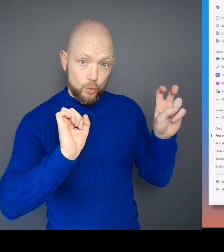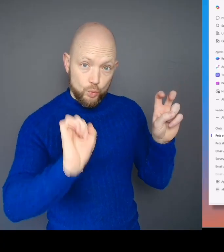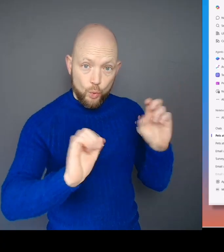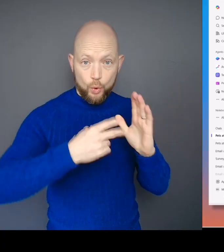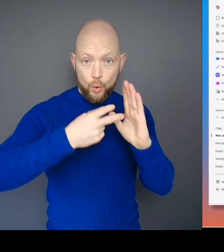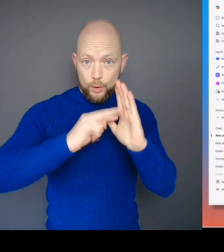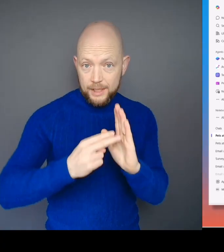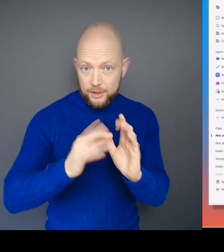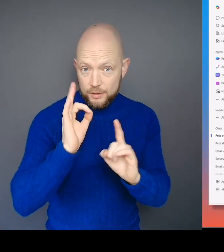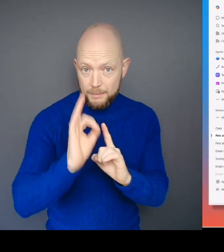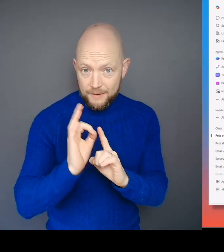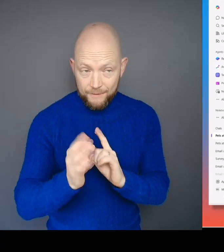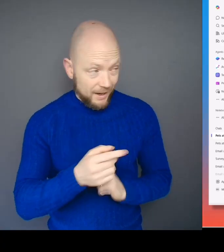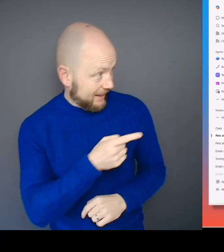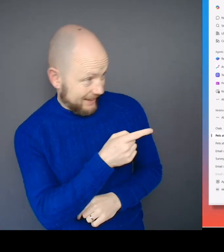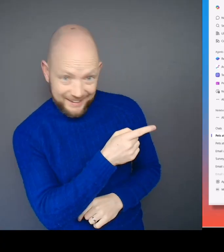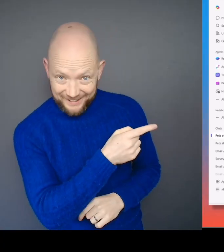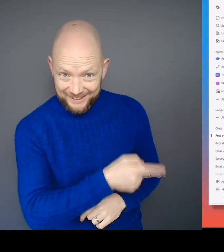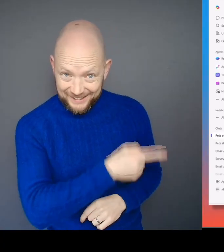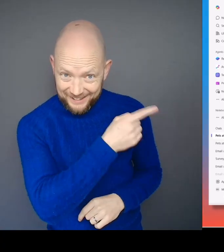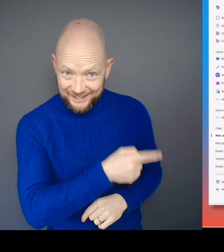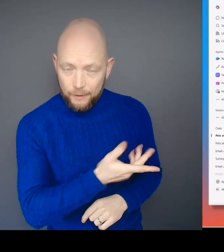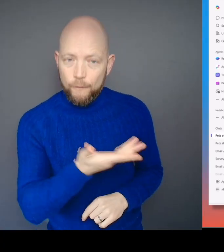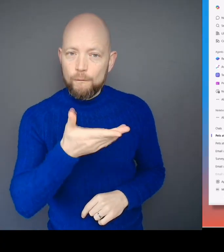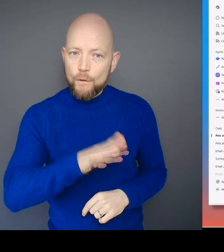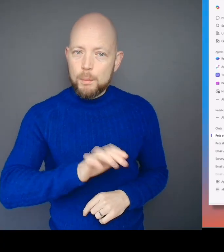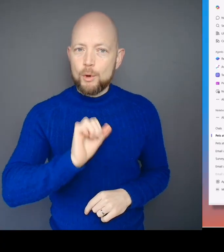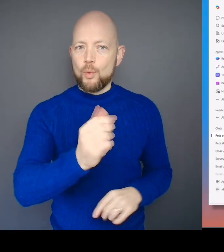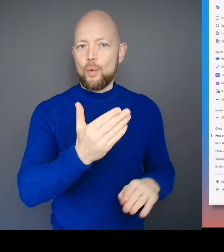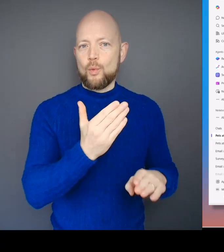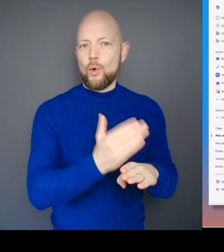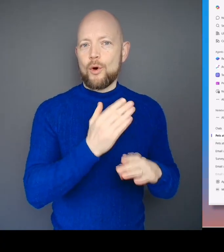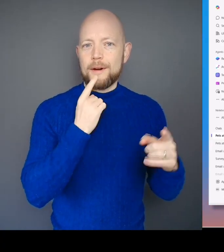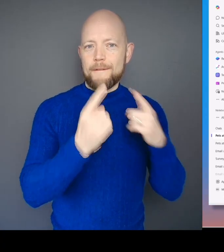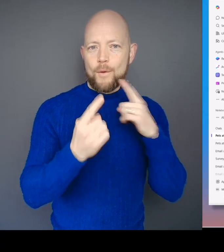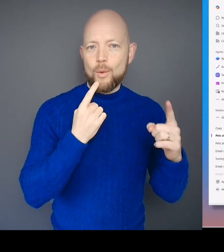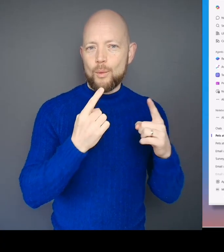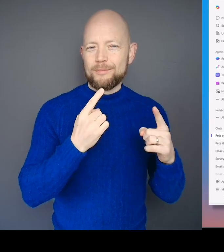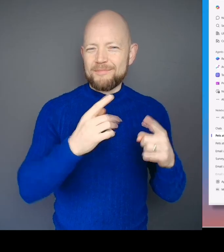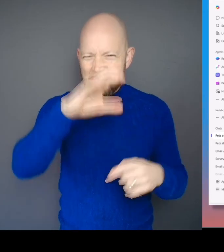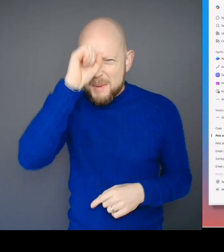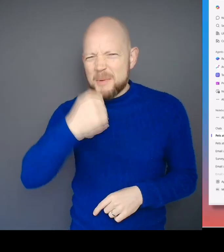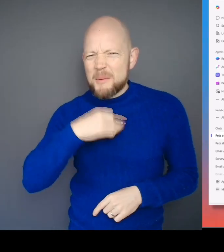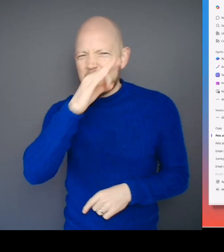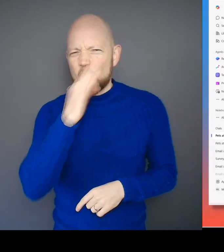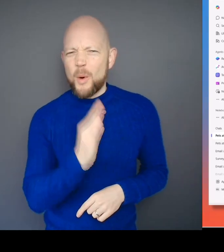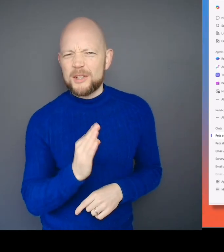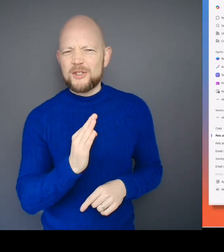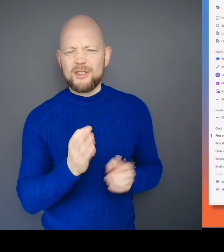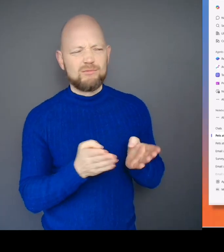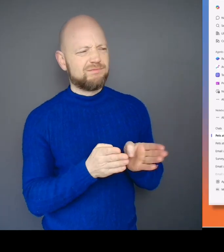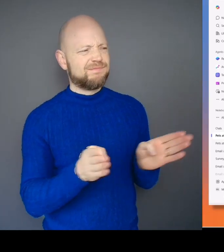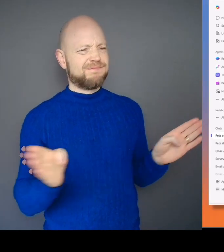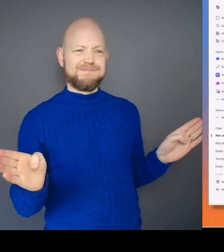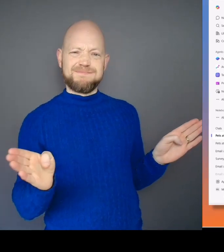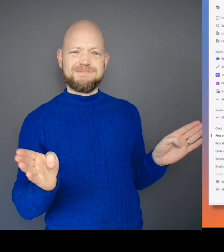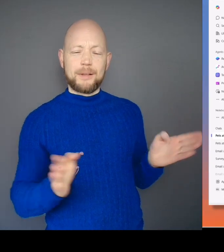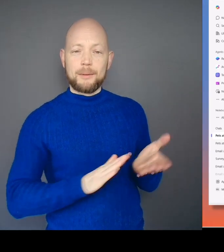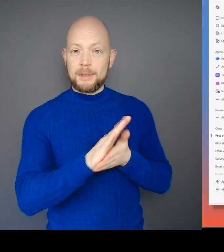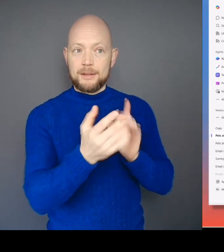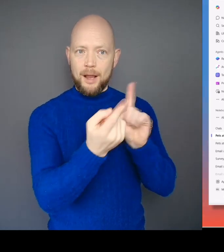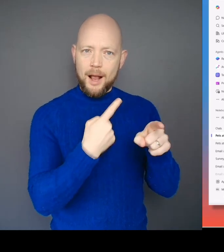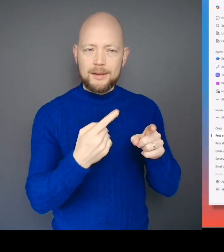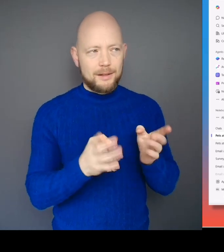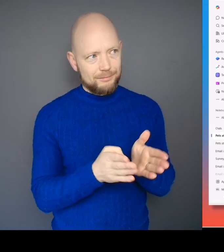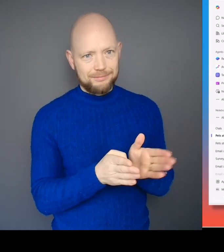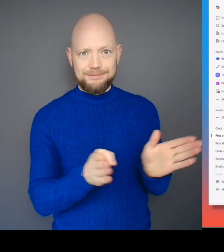specifically is where it's picking up on the stuff that we're doing. And because my prompt is very broad, where I've just gone, tell me about Pets at Work Day, it's